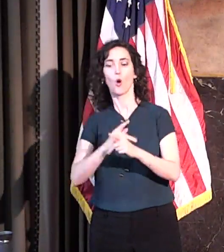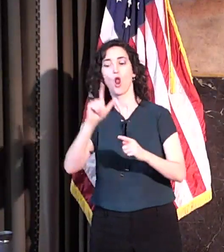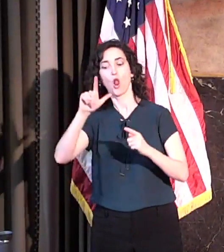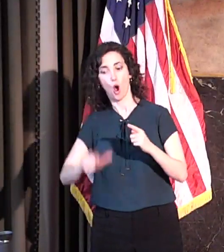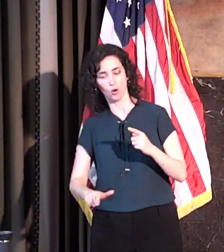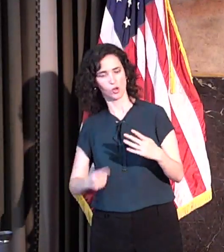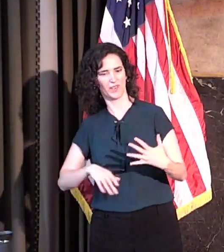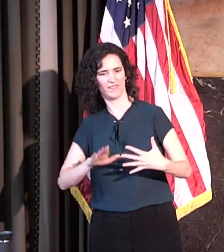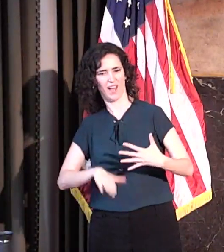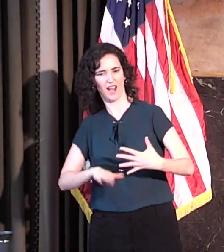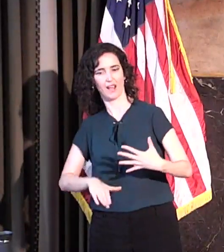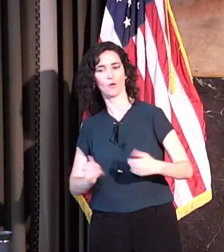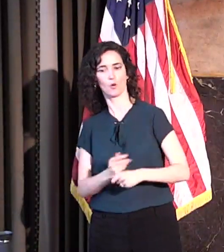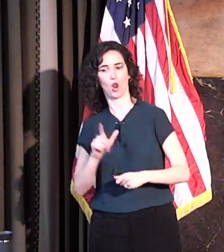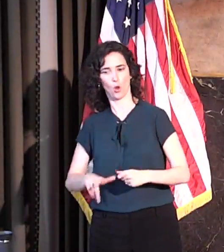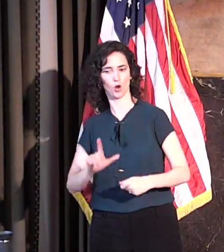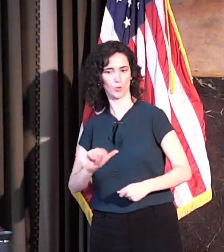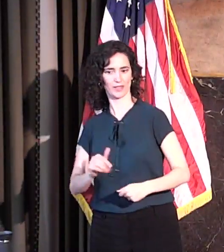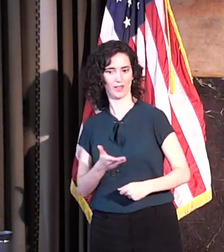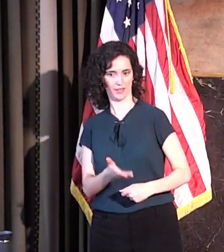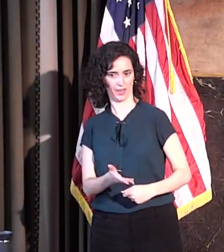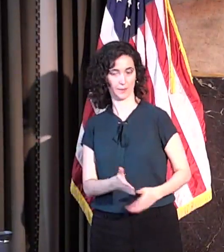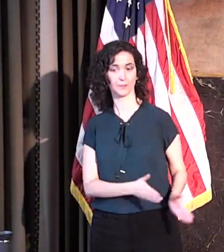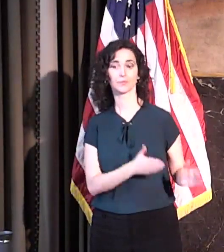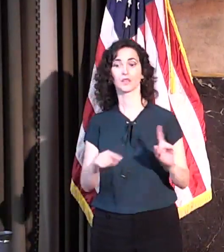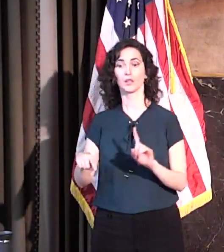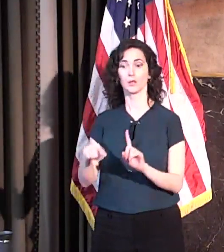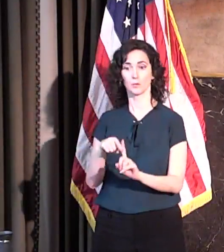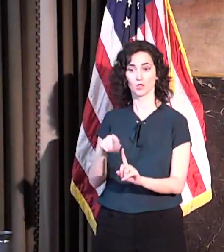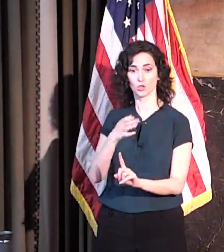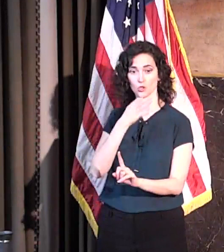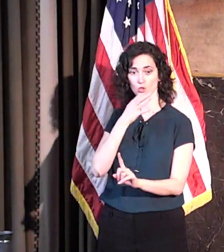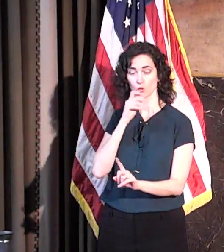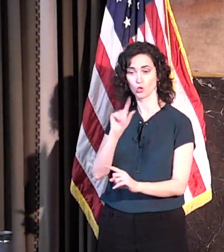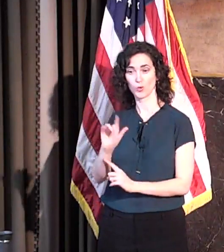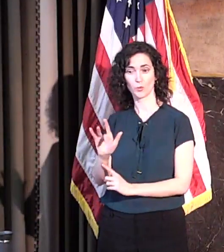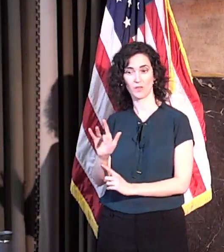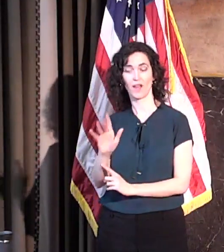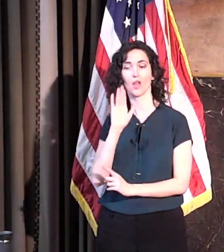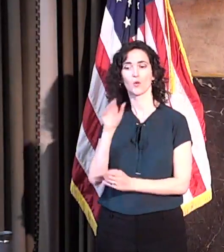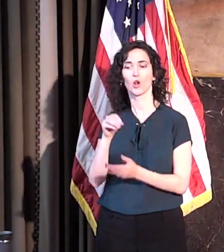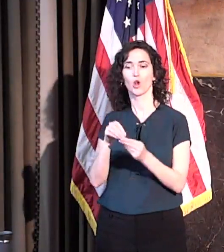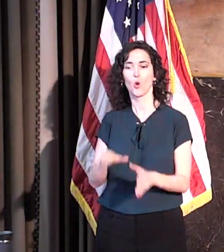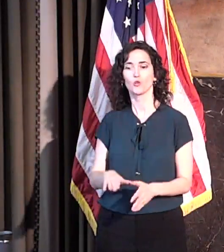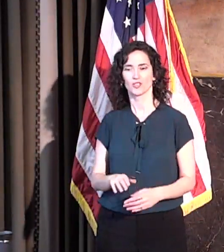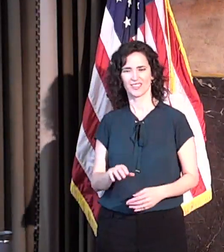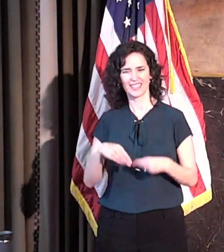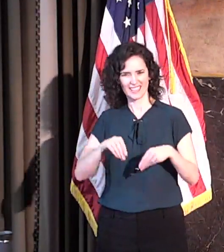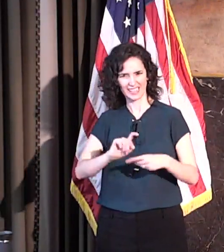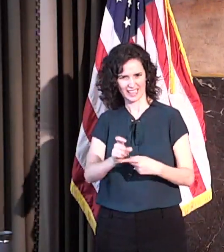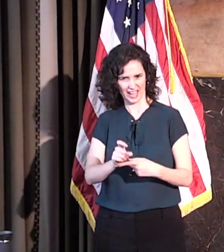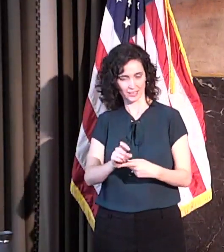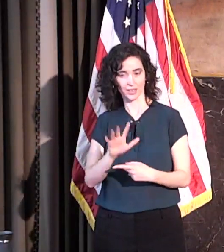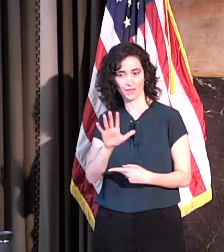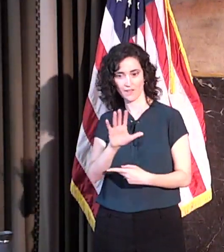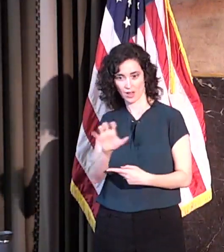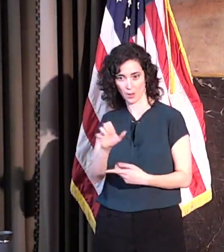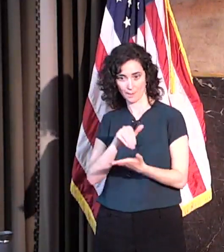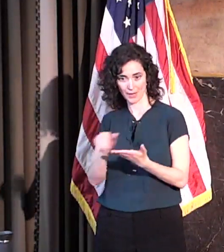in 2025, we're scheduled to lose the 0.45 cents of sales tax. That's $500 million a year in general fund that will be